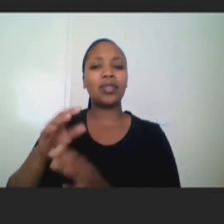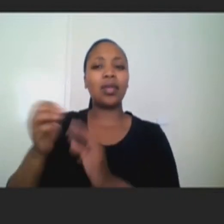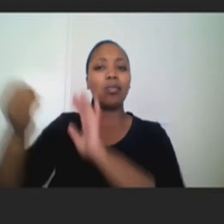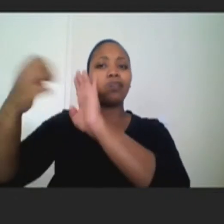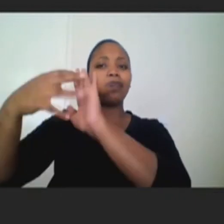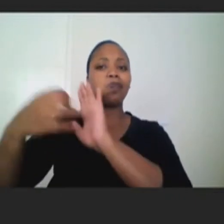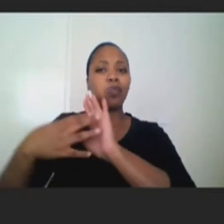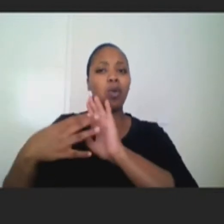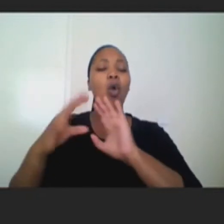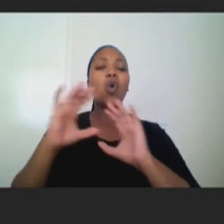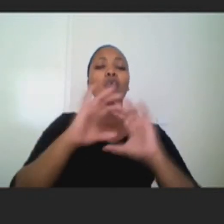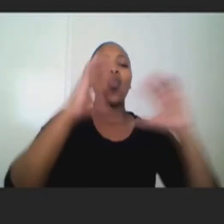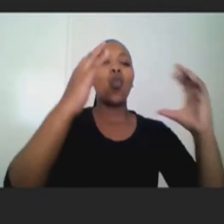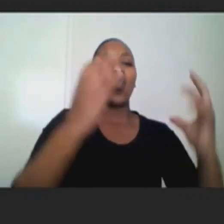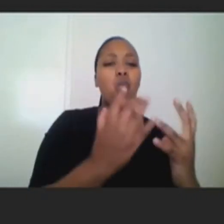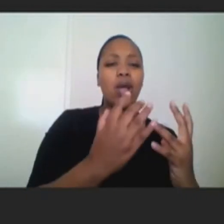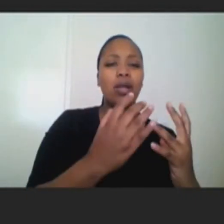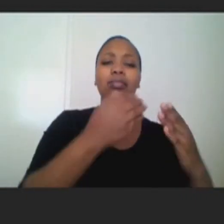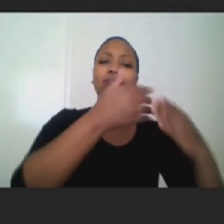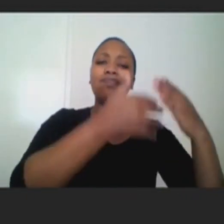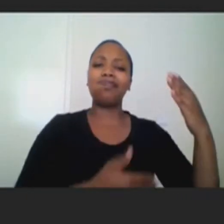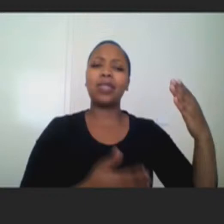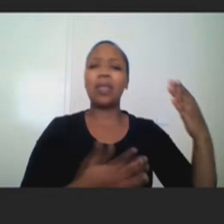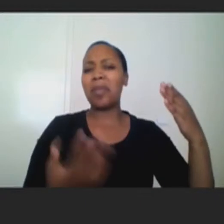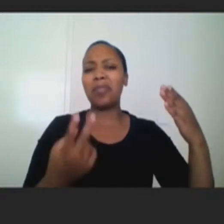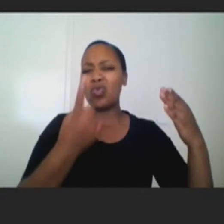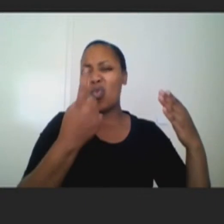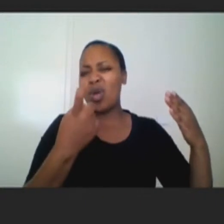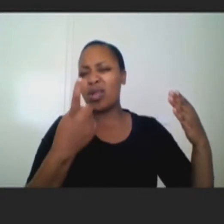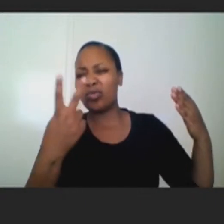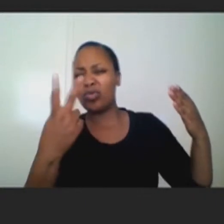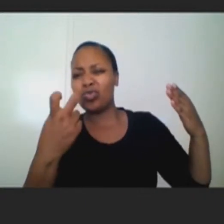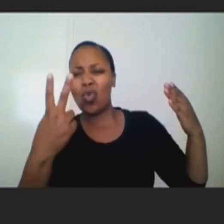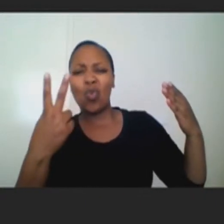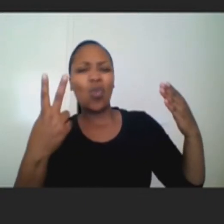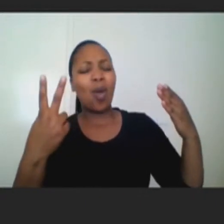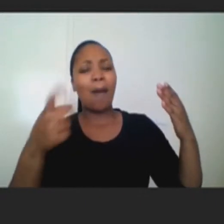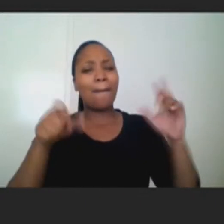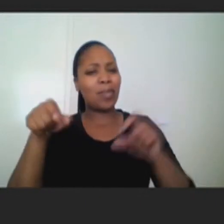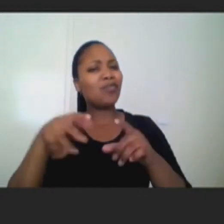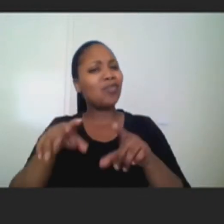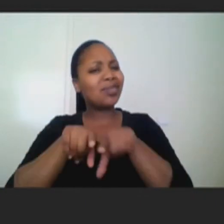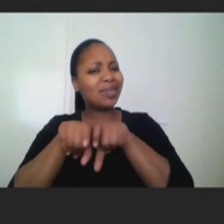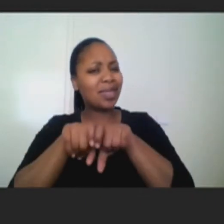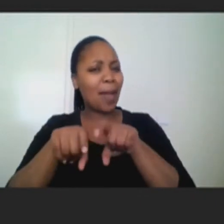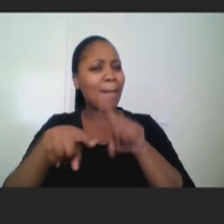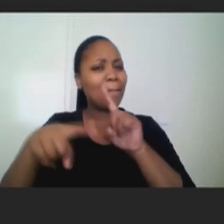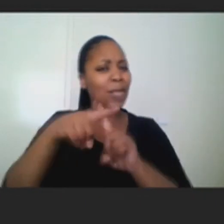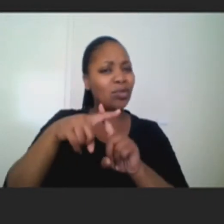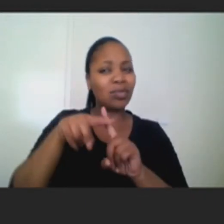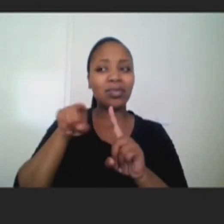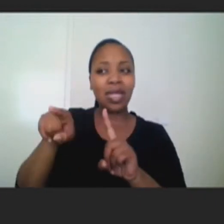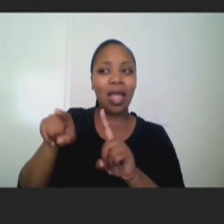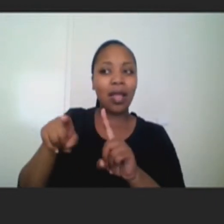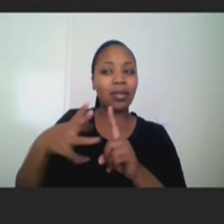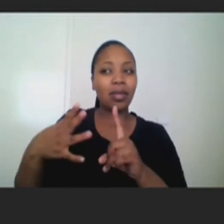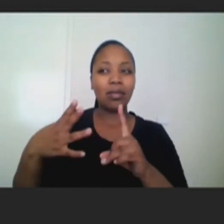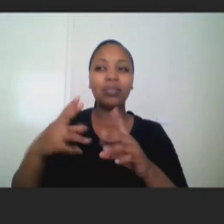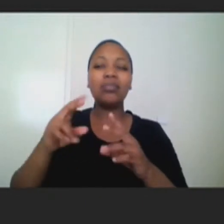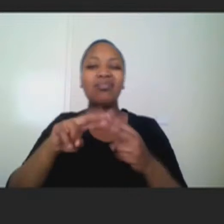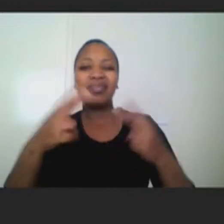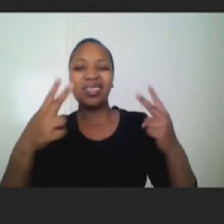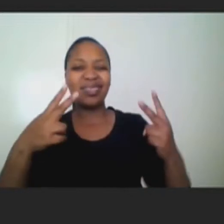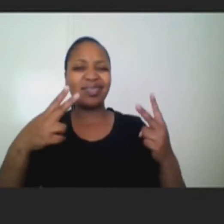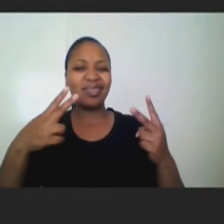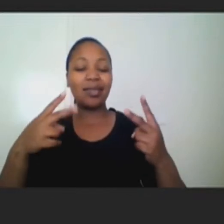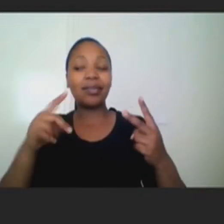it was only 1 or 2, I'm not too sure if it was still small numbers, and it was quite unusual with the many mutations.